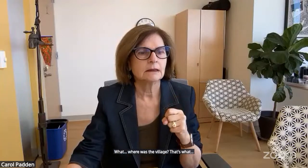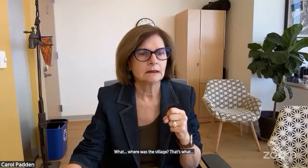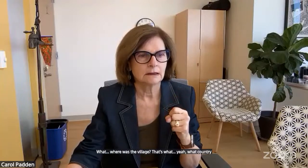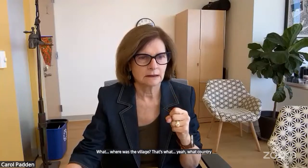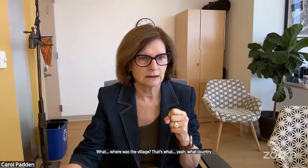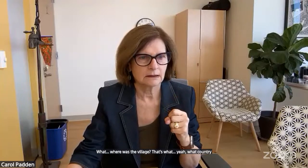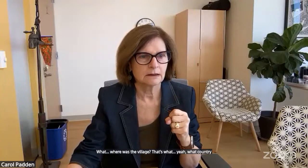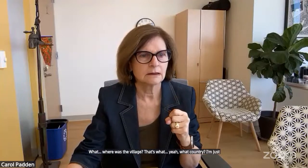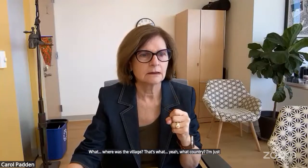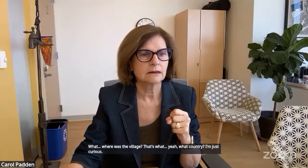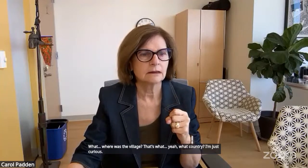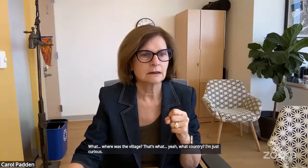just curious.